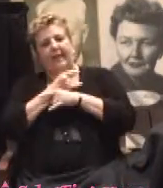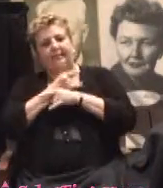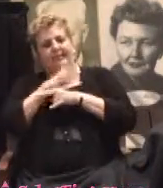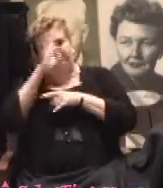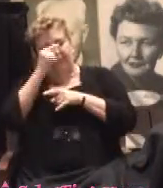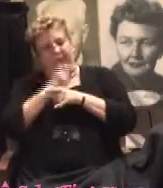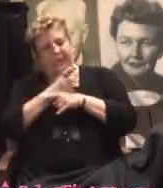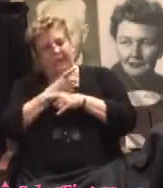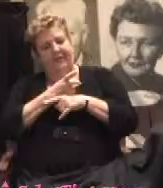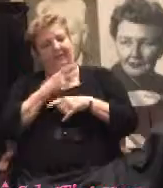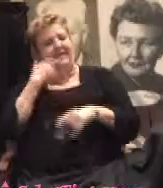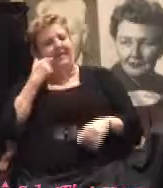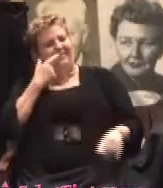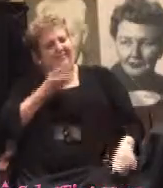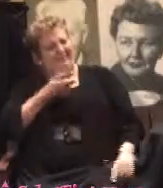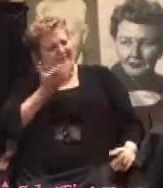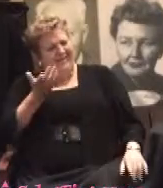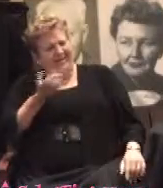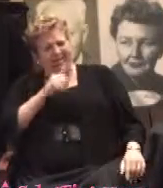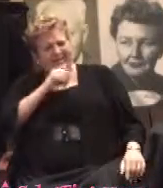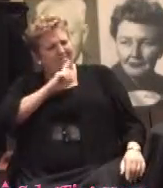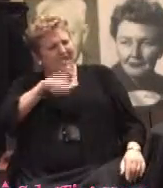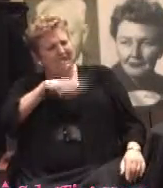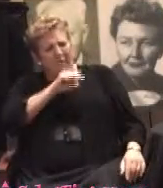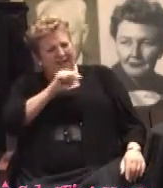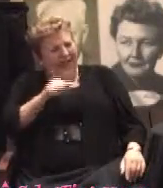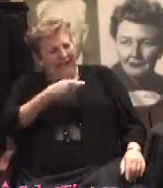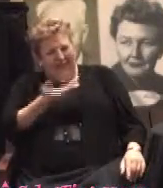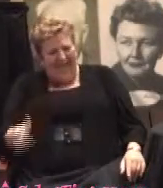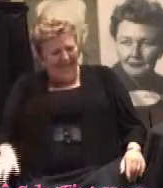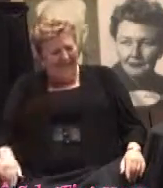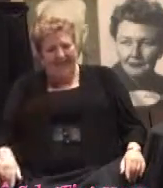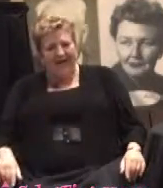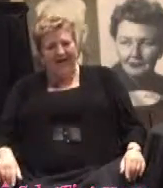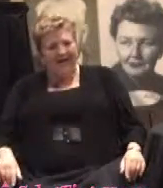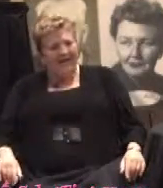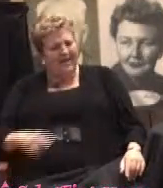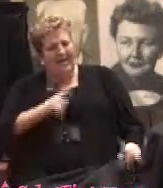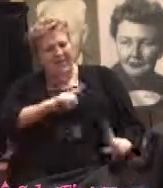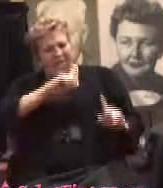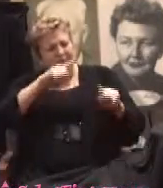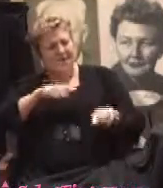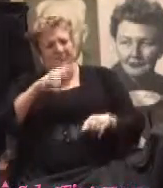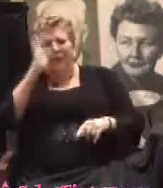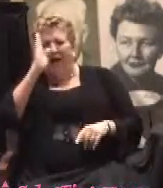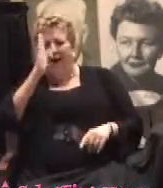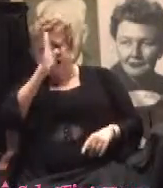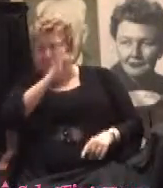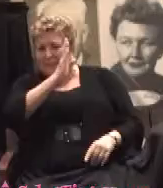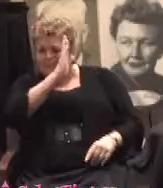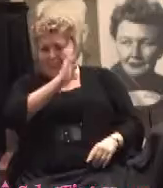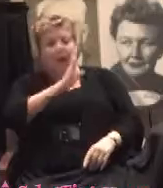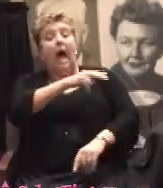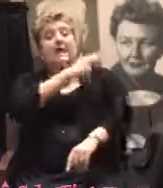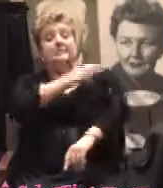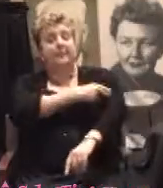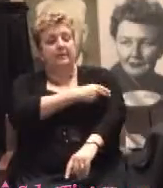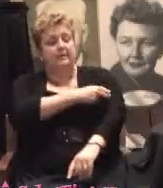goes, dude, you're not going to AA. He said, you're going to a hospital. And I looked right at him and